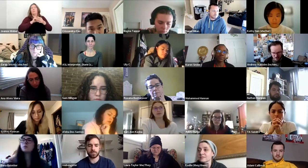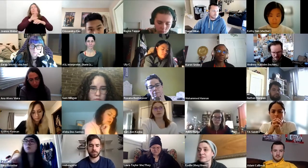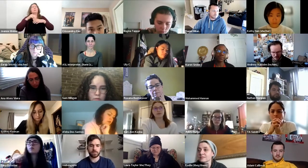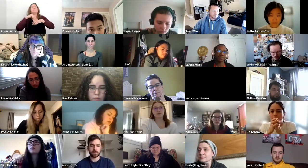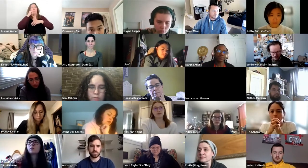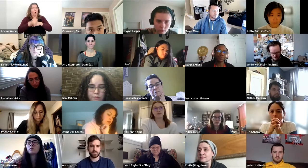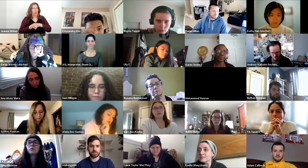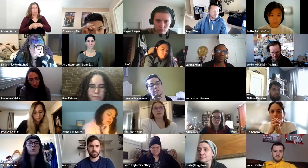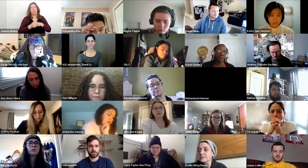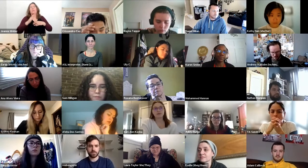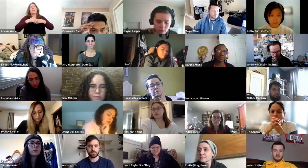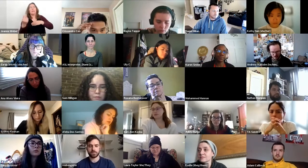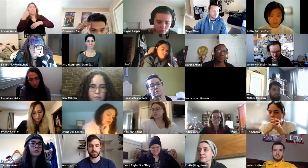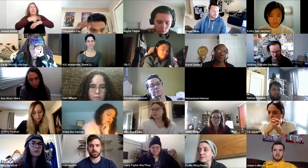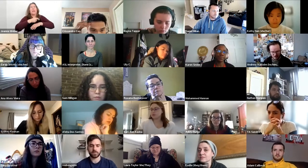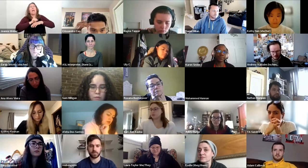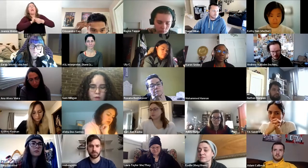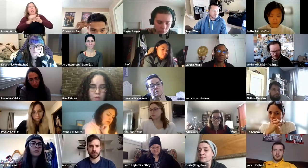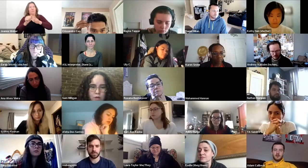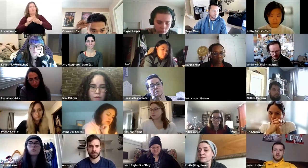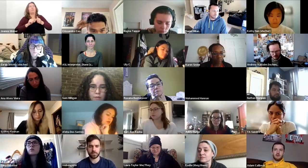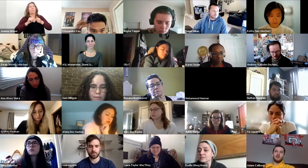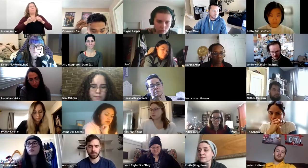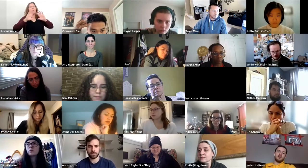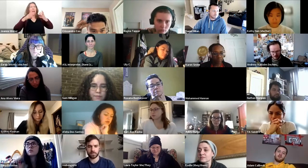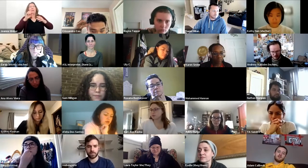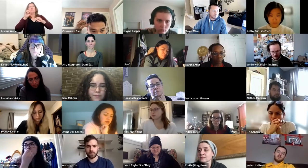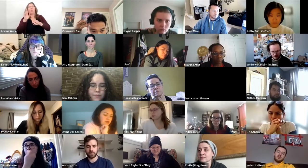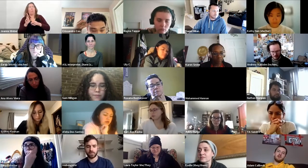and I will show them during class time.